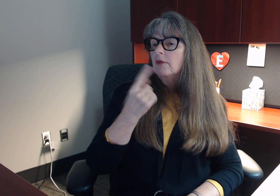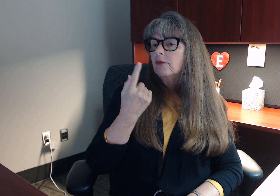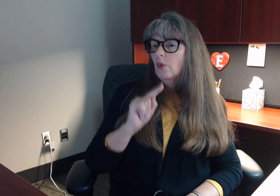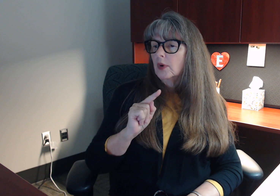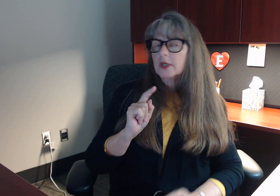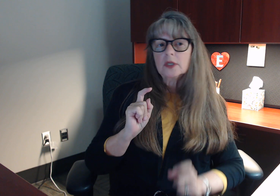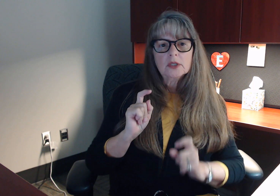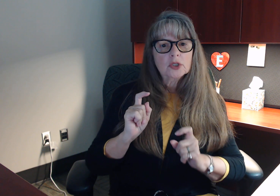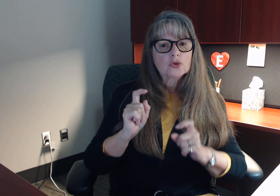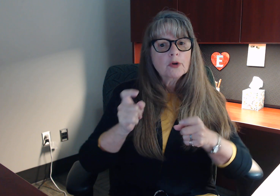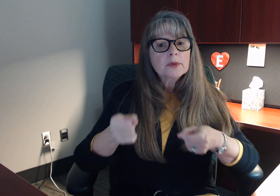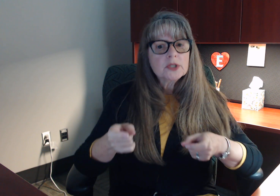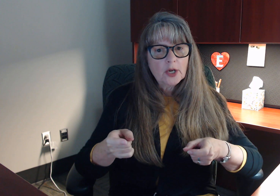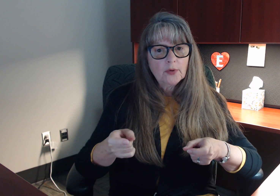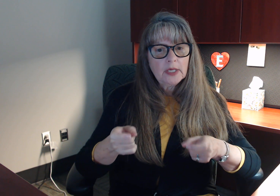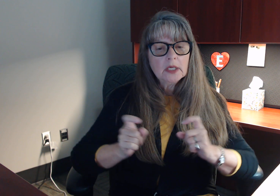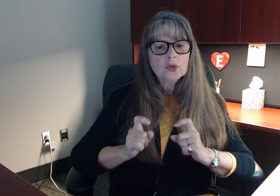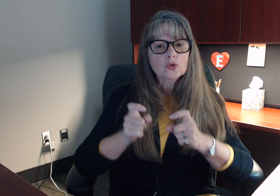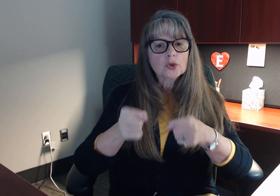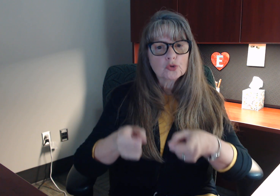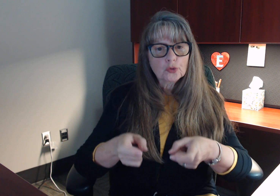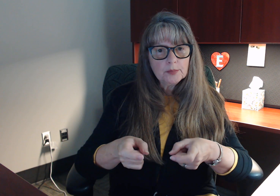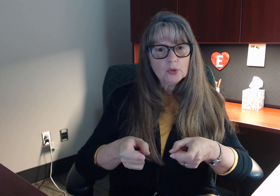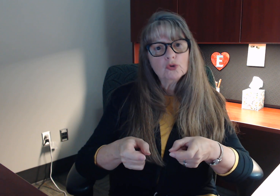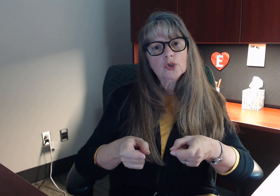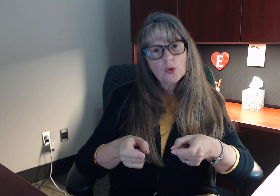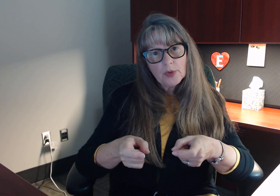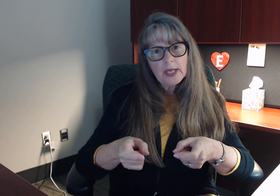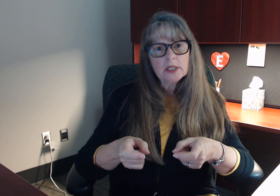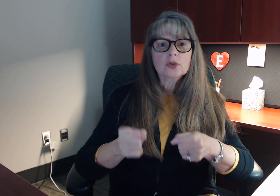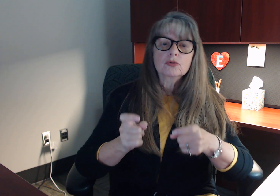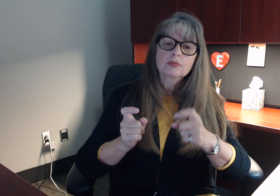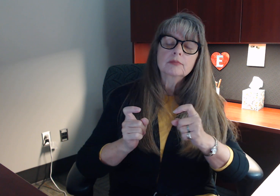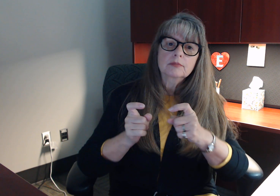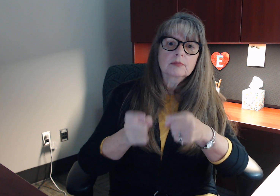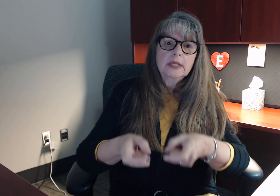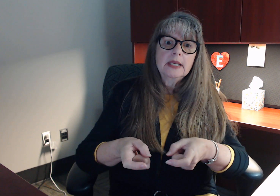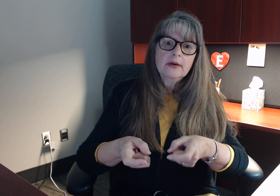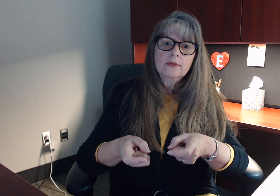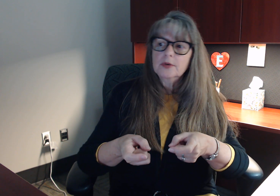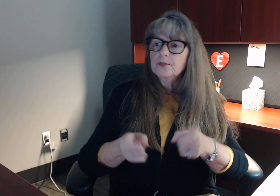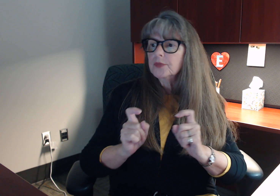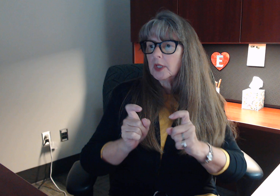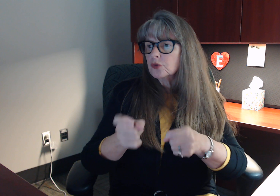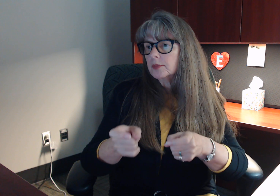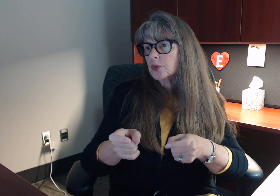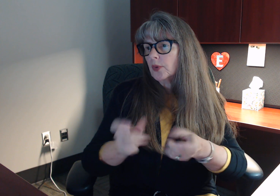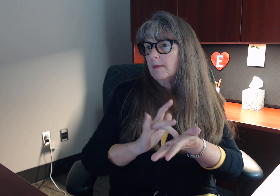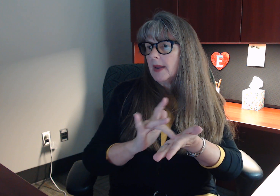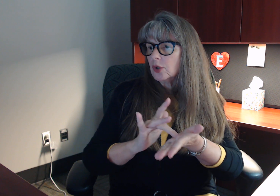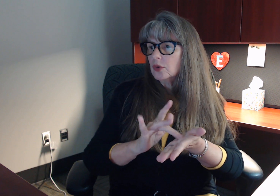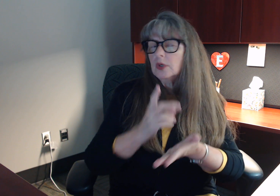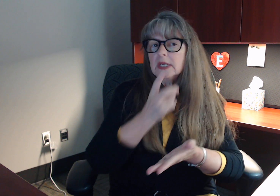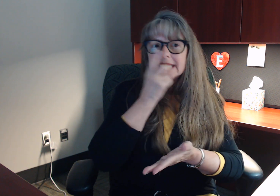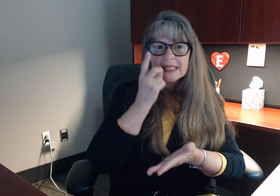for contributory, to contribute, to donate, to give contributory medical, dental,